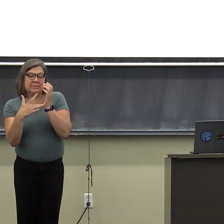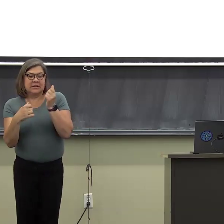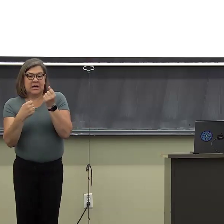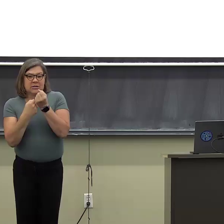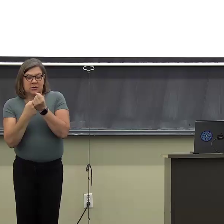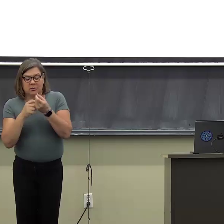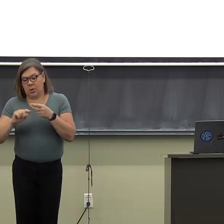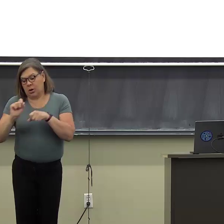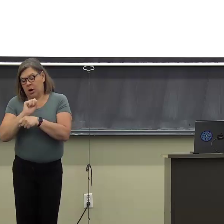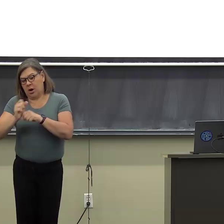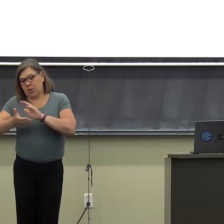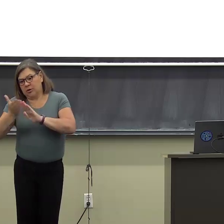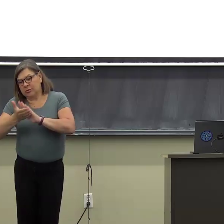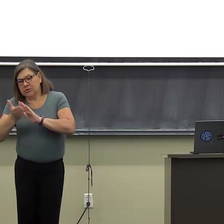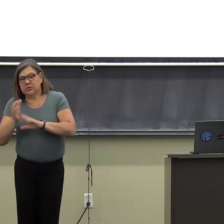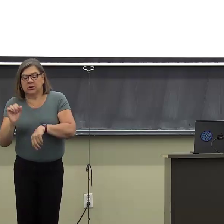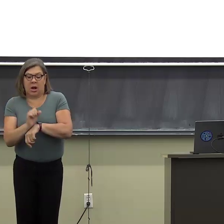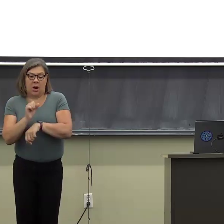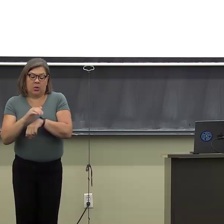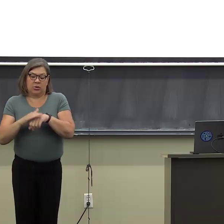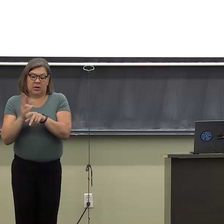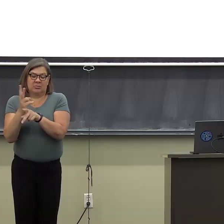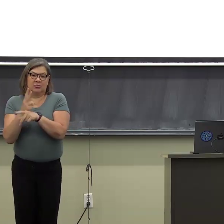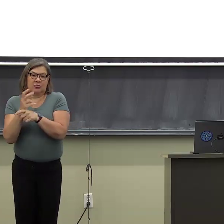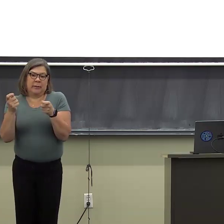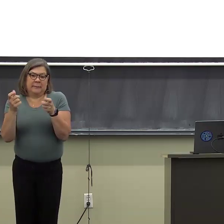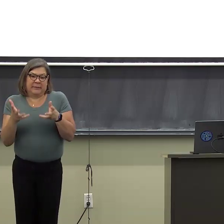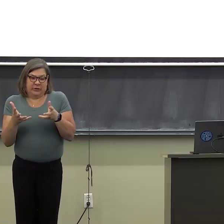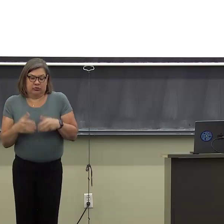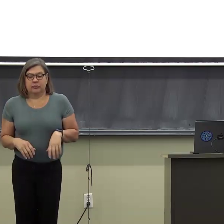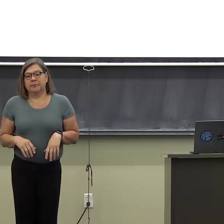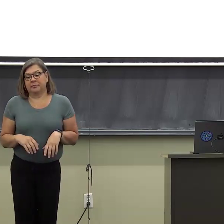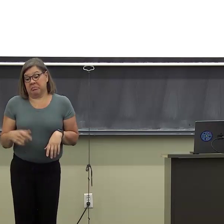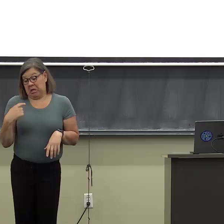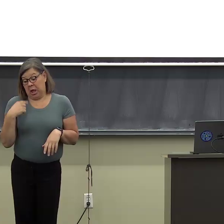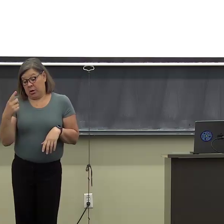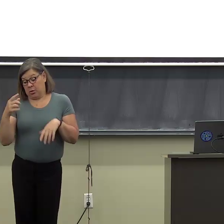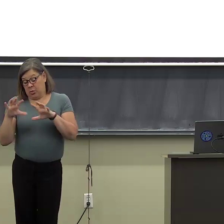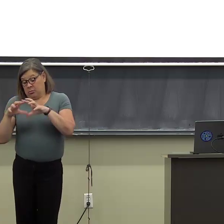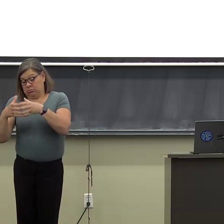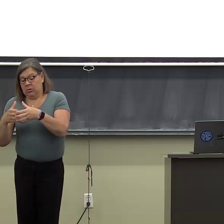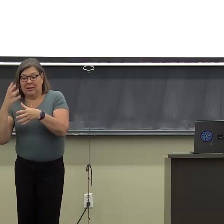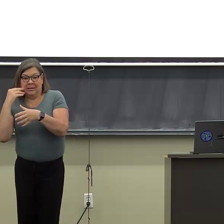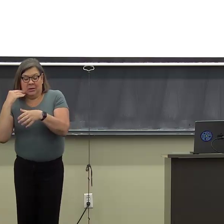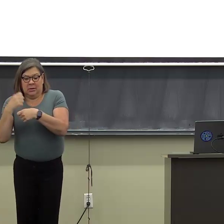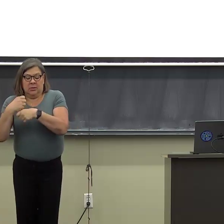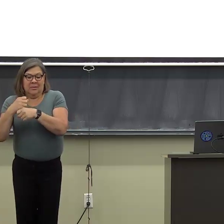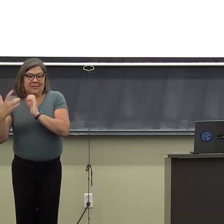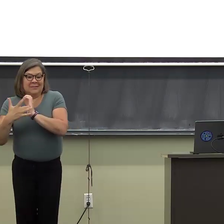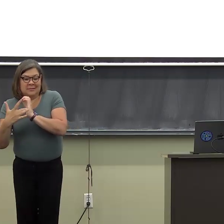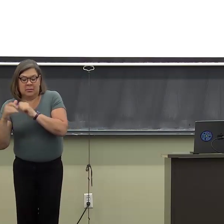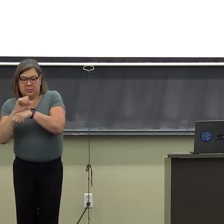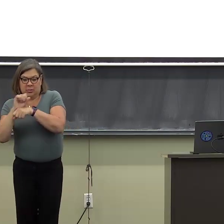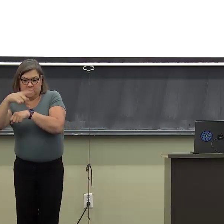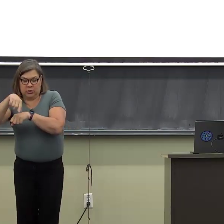worked in operations. I worked eventually as a product manager. So I have one chunk of experience in making technologies and working with